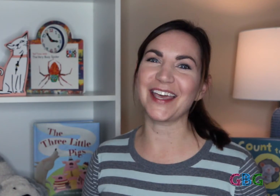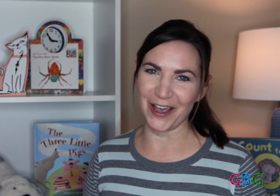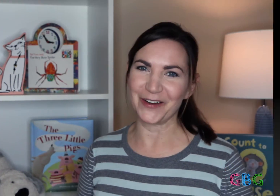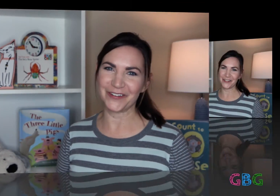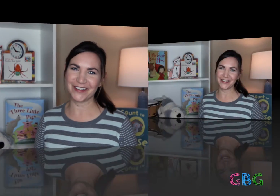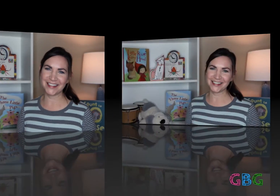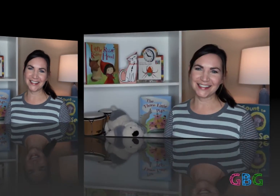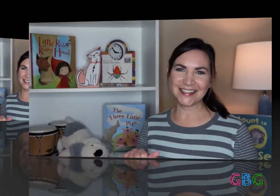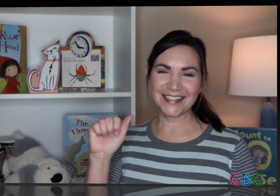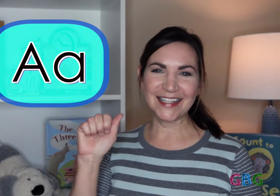go.